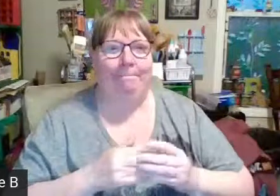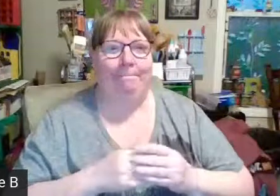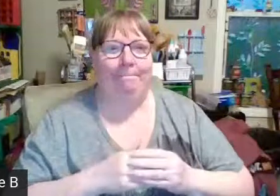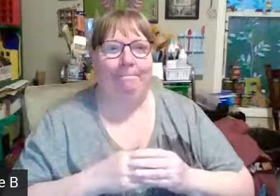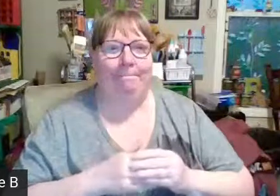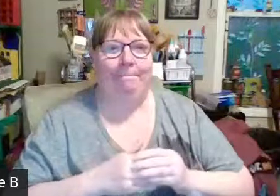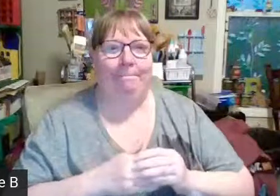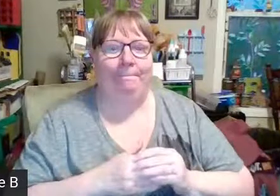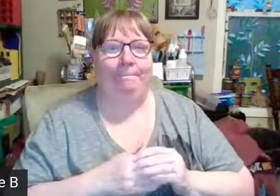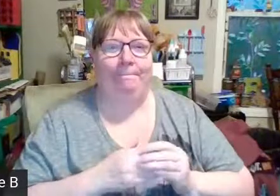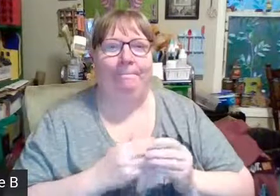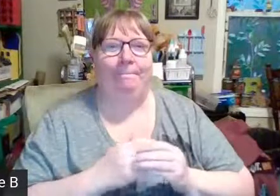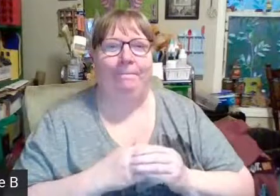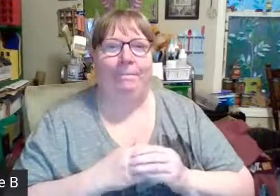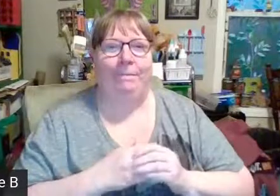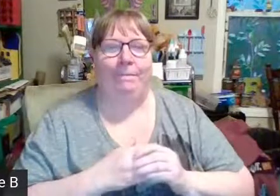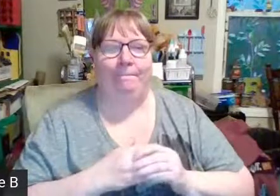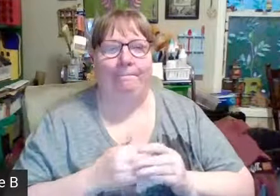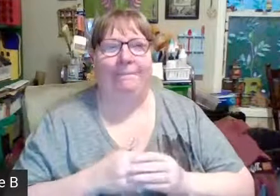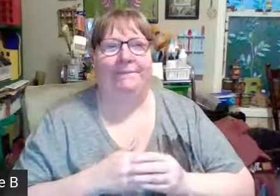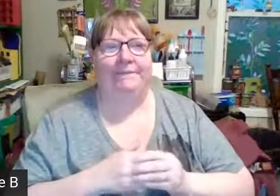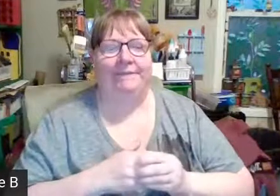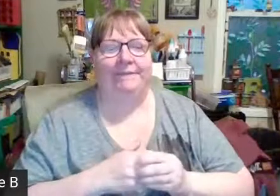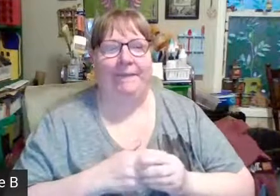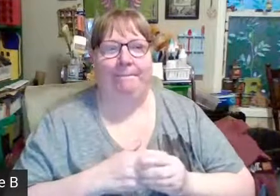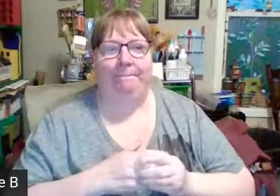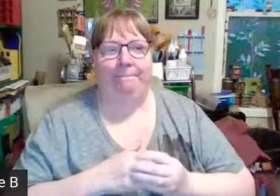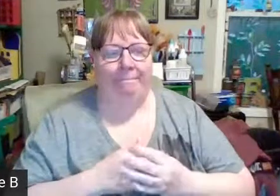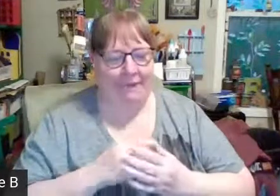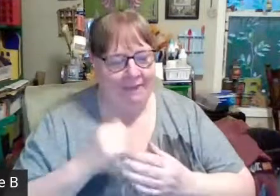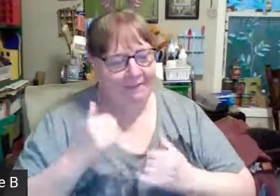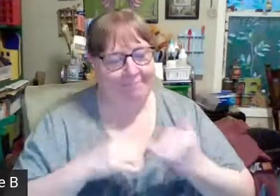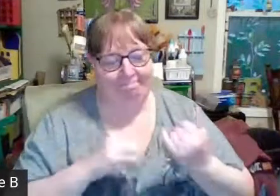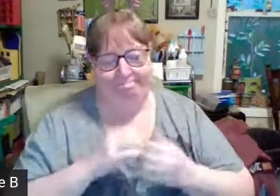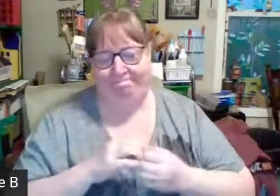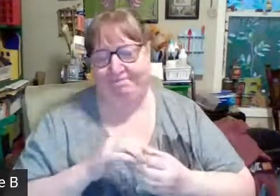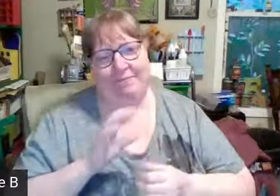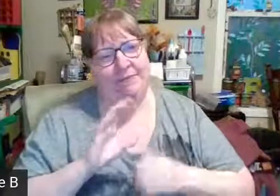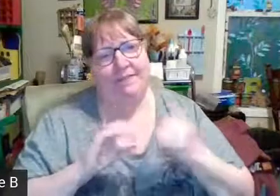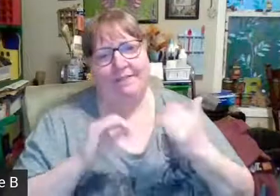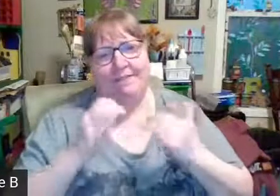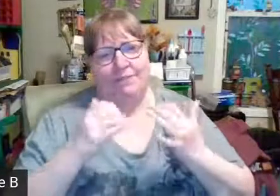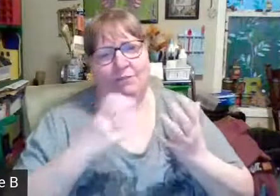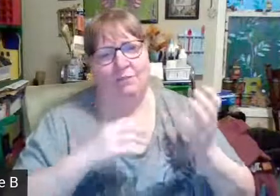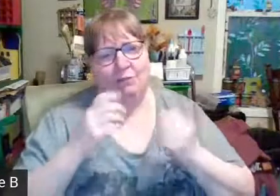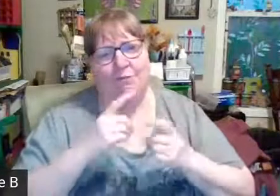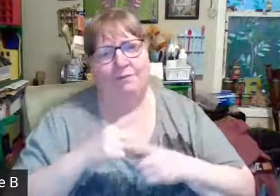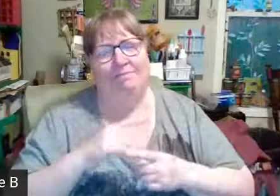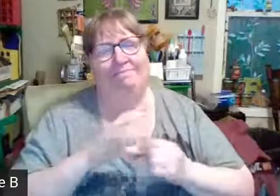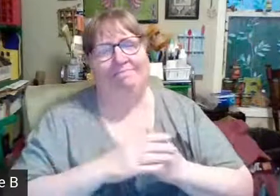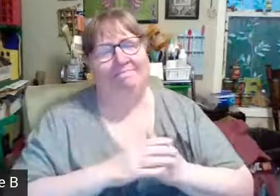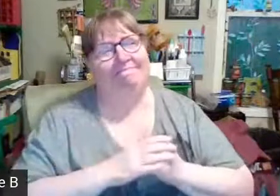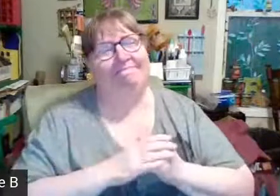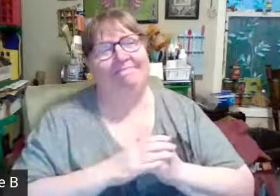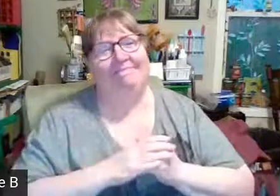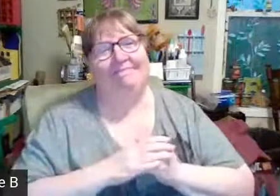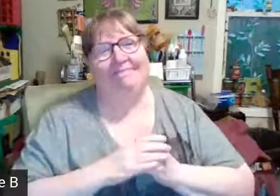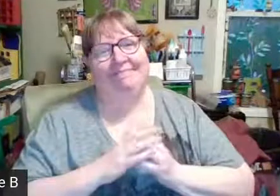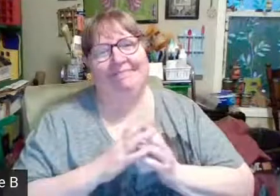So I don't want my phone to wake me up if I'm having trouble sleeping. But I will take phone calls if need be. Yeah. And any help